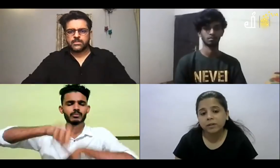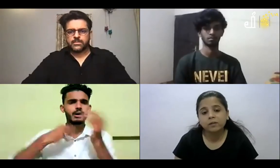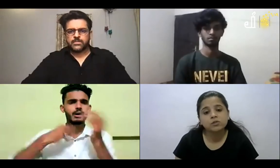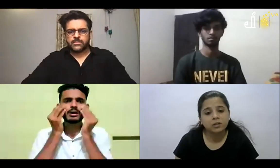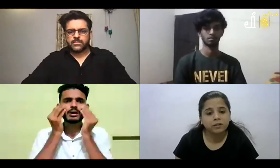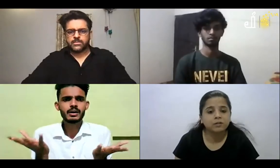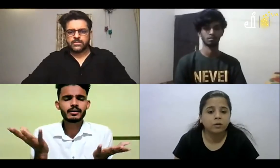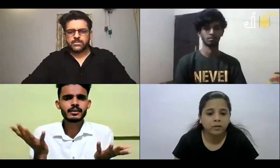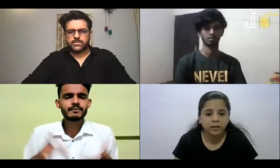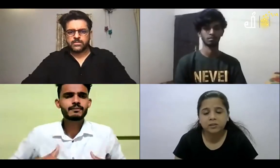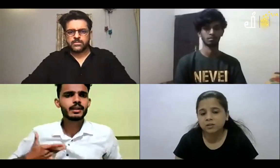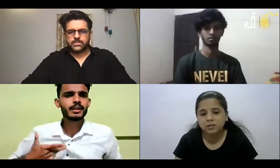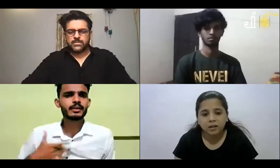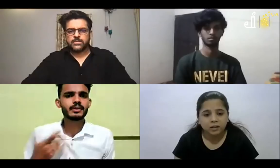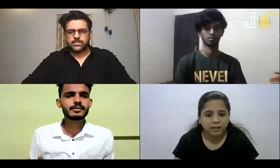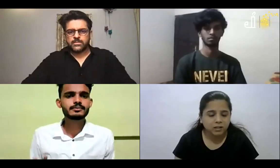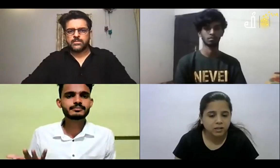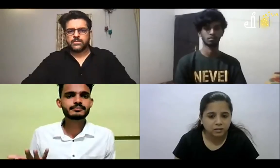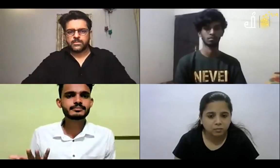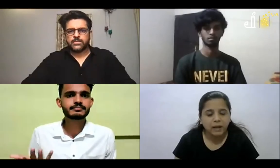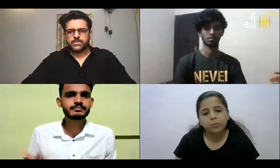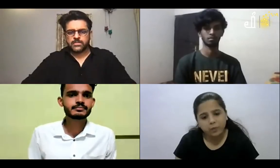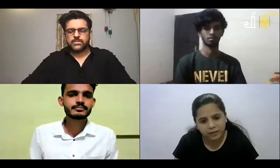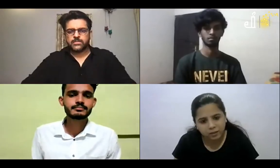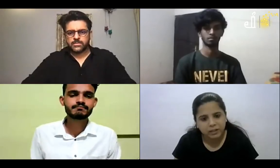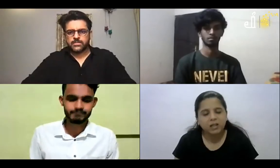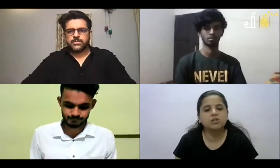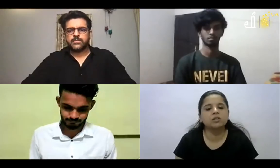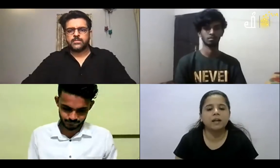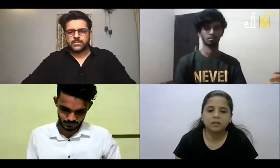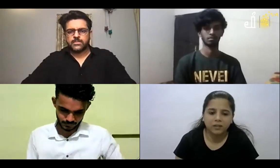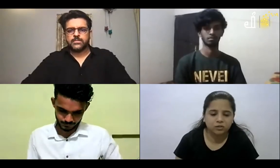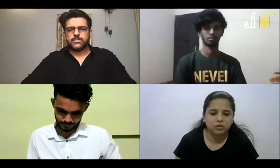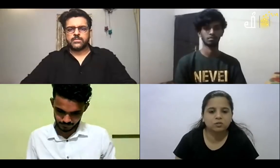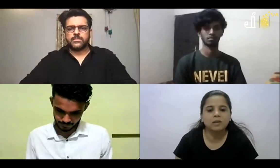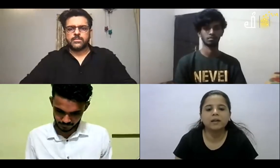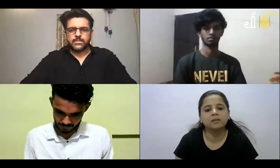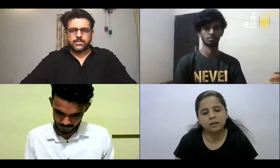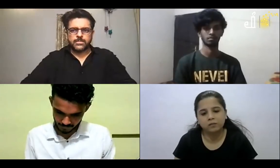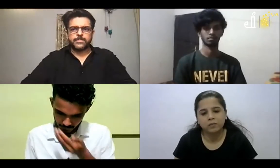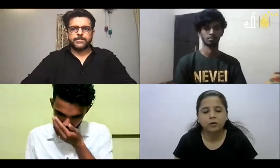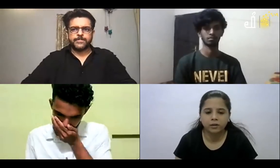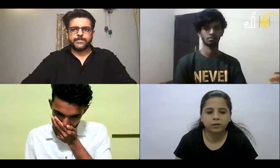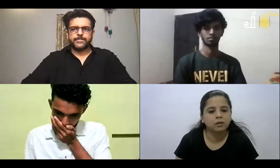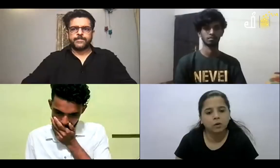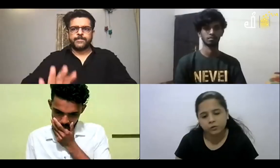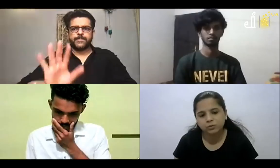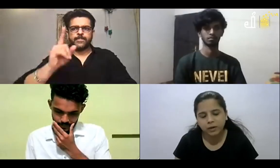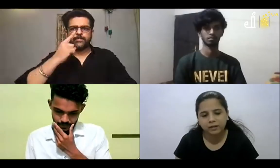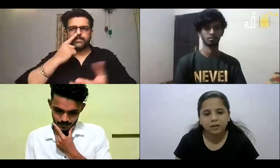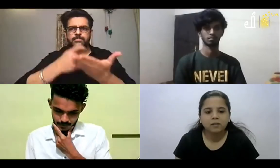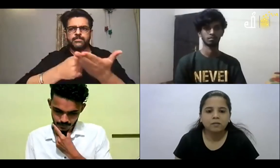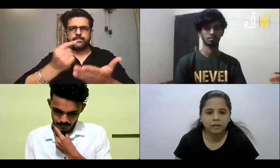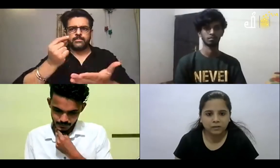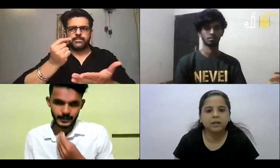that, whenever children is not ready, they just get No, it done by providing the medication and the vaccination so that they are not in the conscious no,